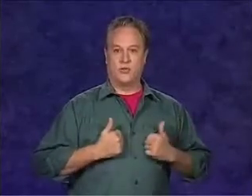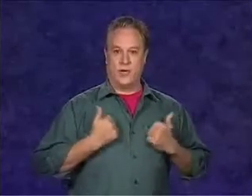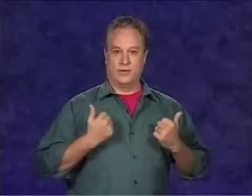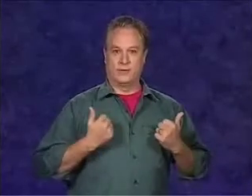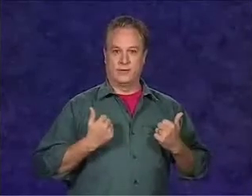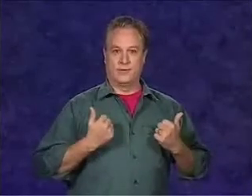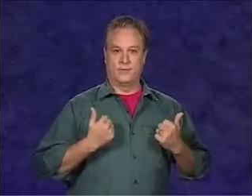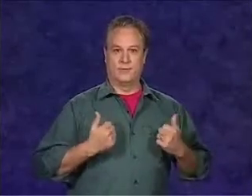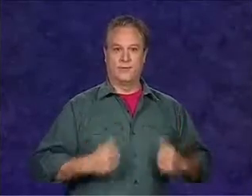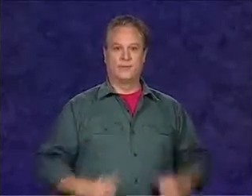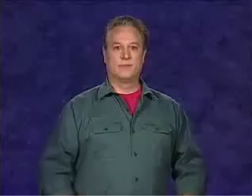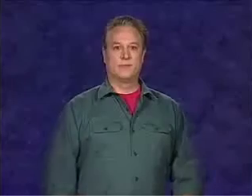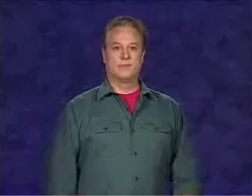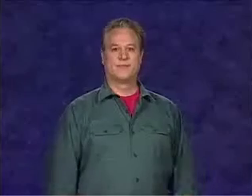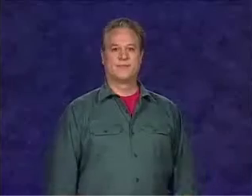address.